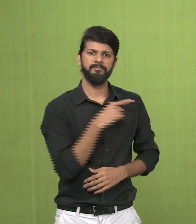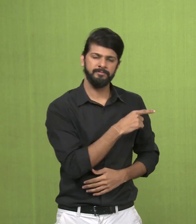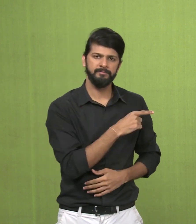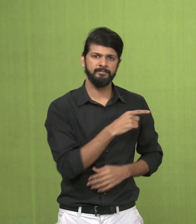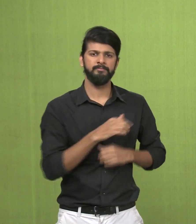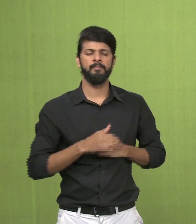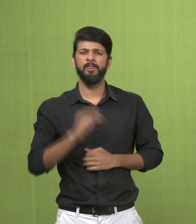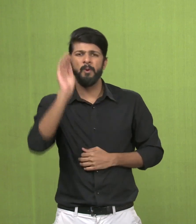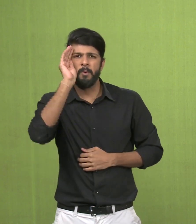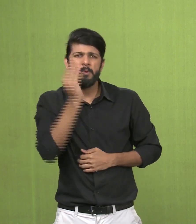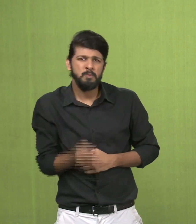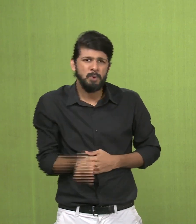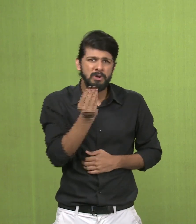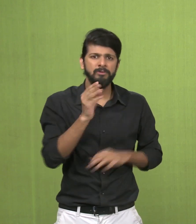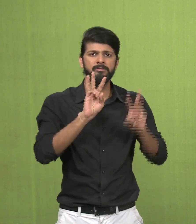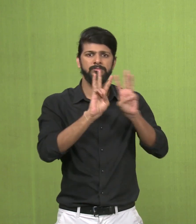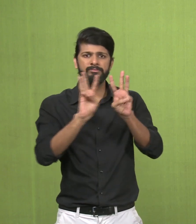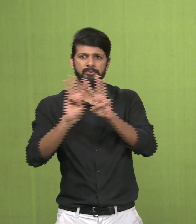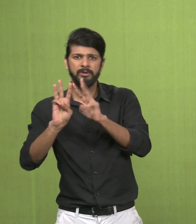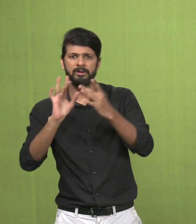signlanguage@nios.ac.in. For more information,